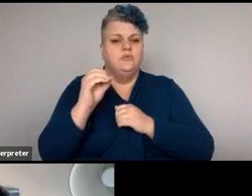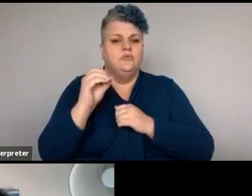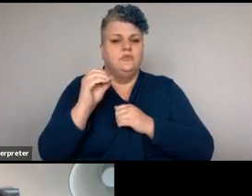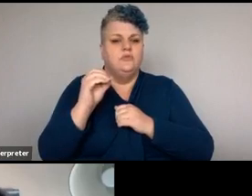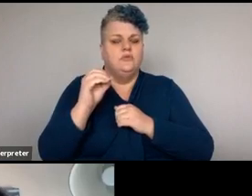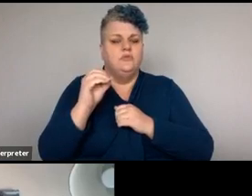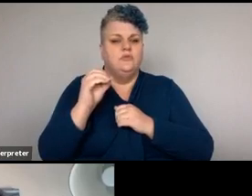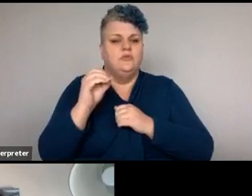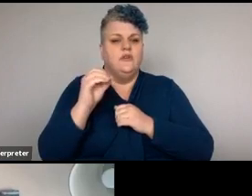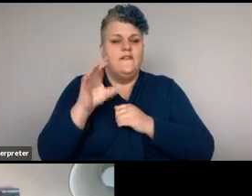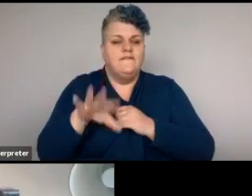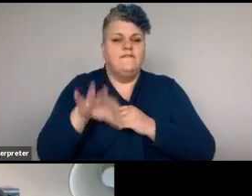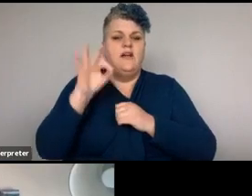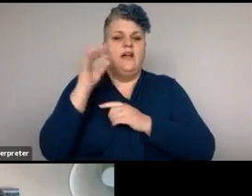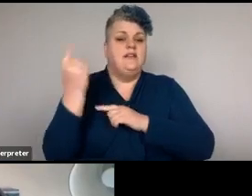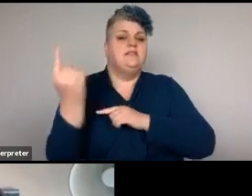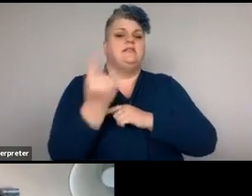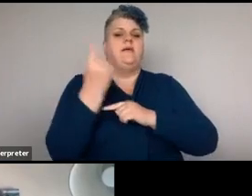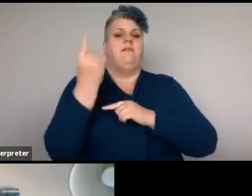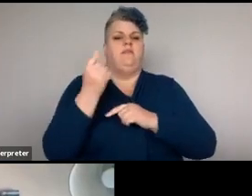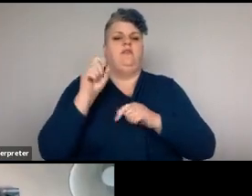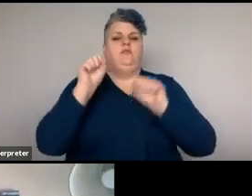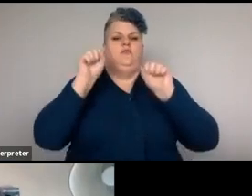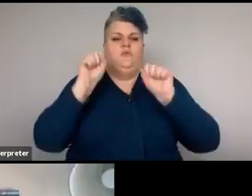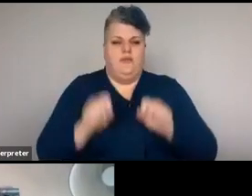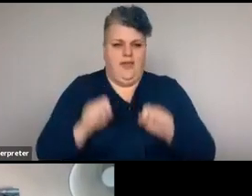that's something you can control.